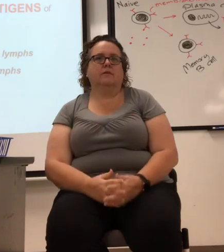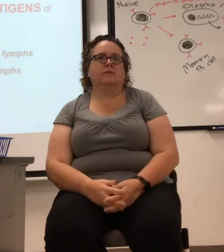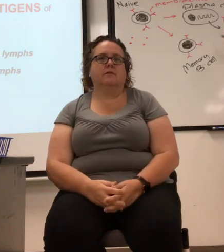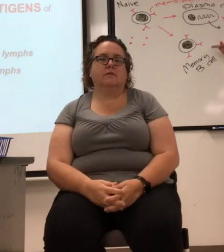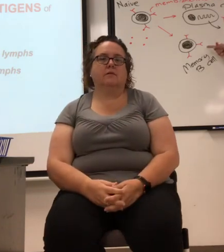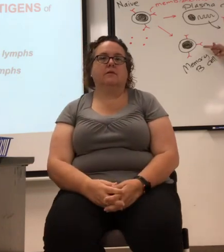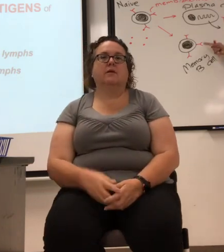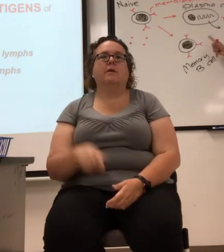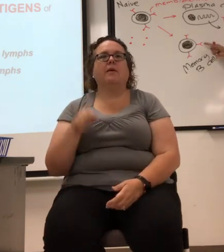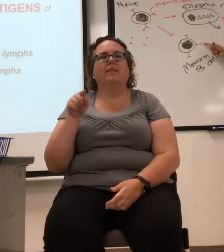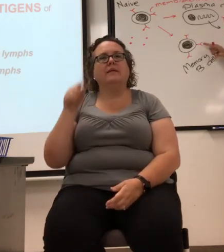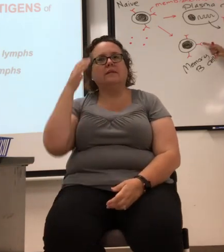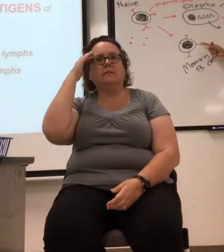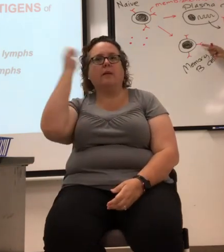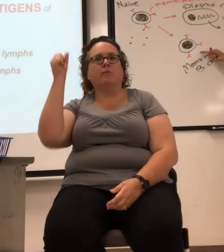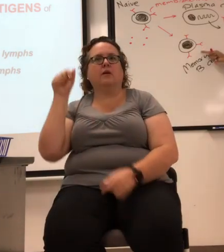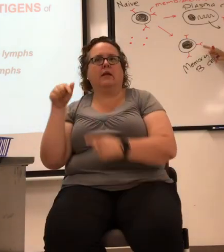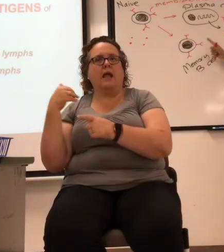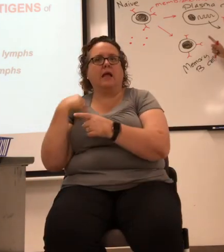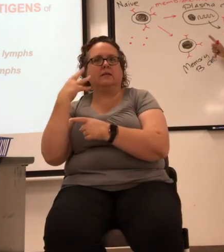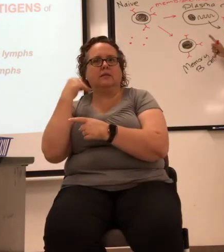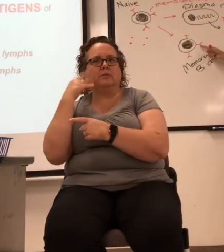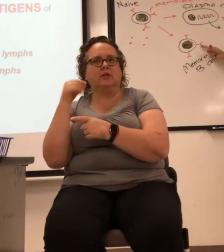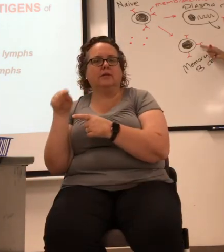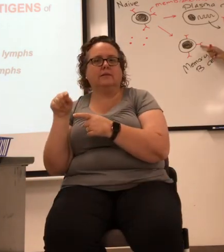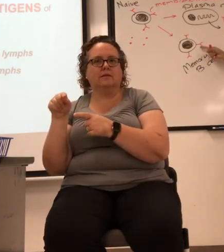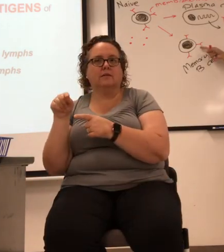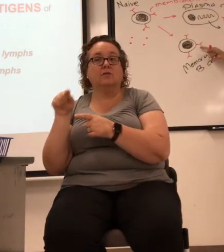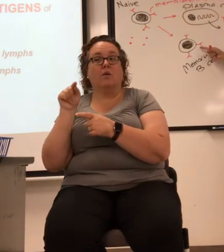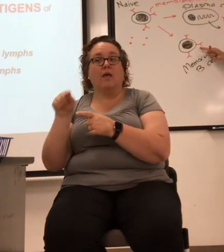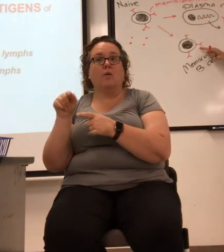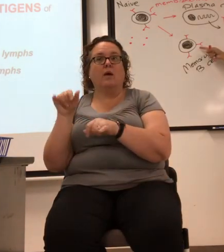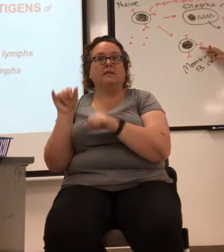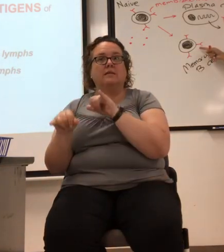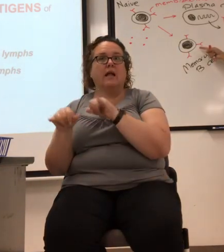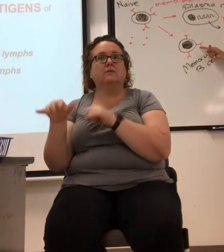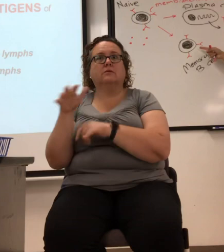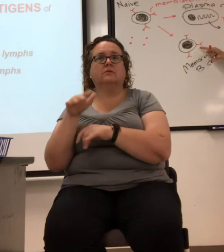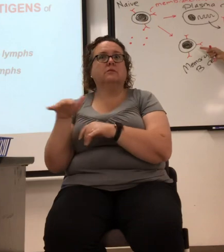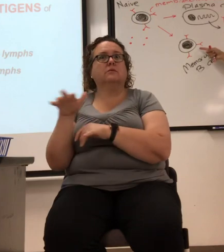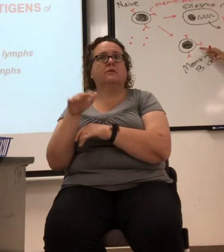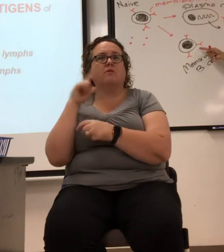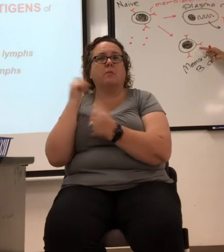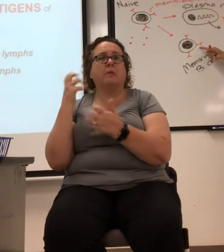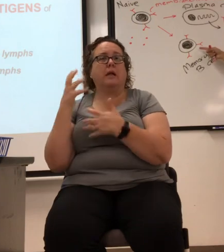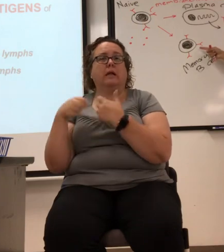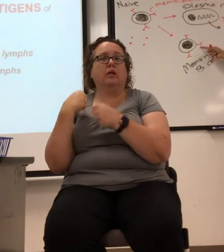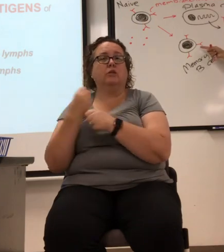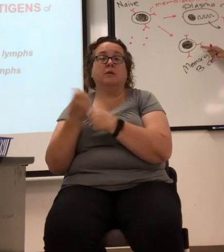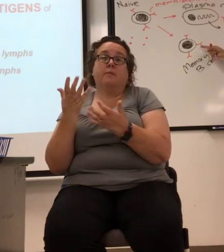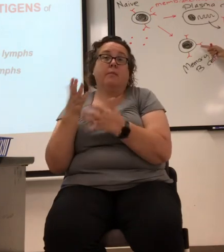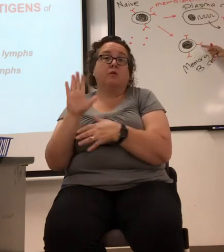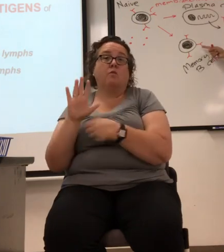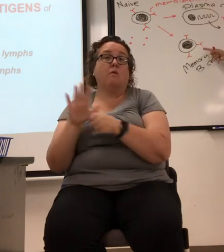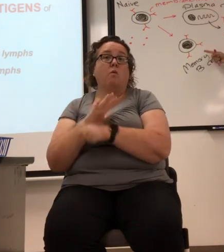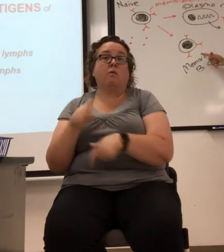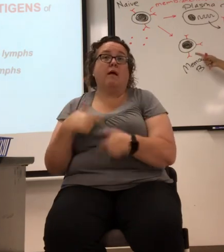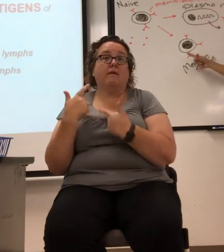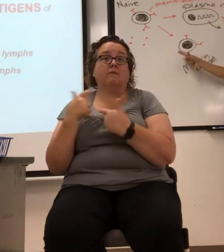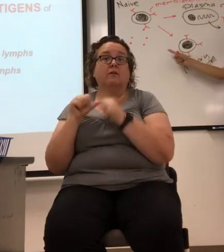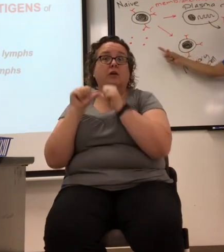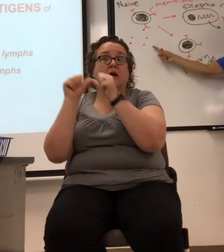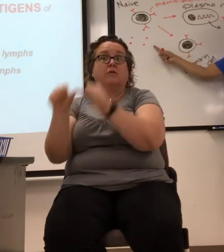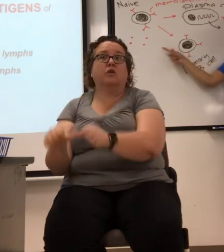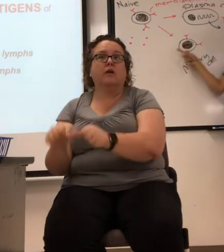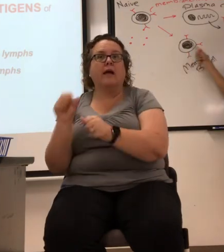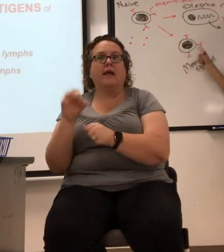But this is memory, has experience. So this one hangs around maybe for years, maybe your whole life, lasts forever. And if you ever get